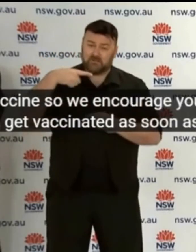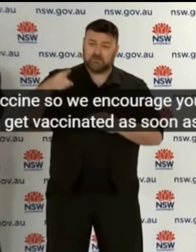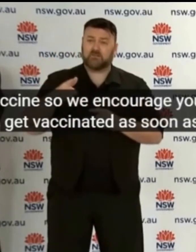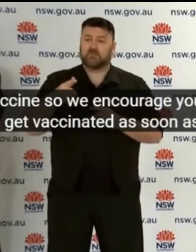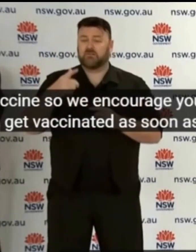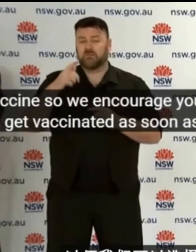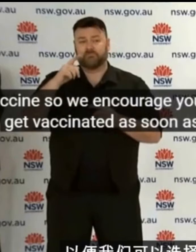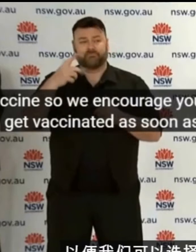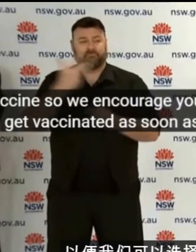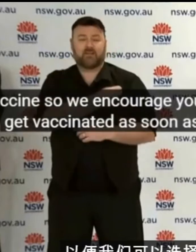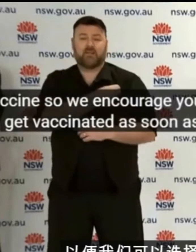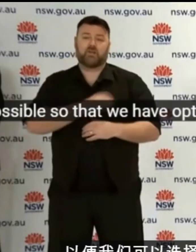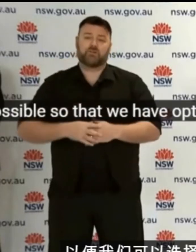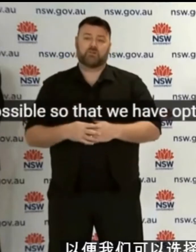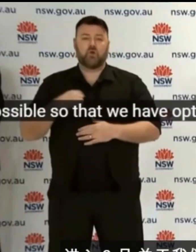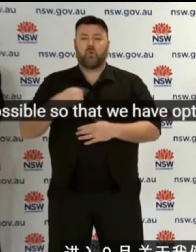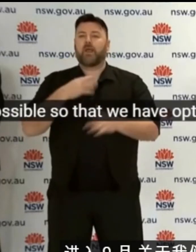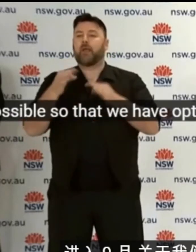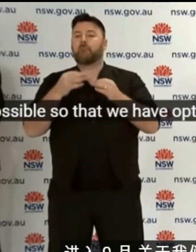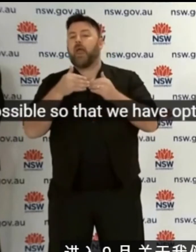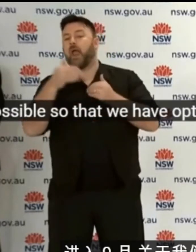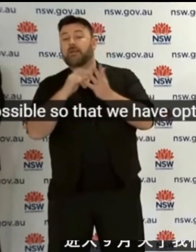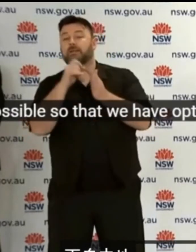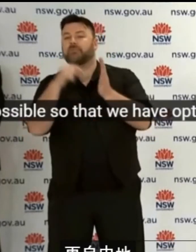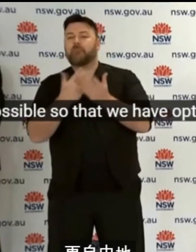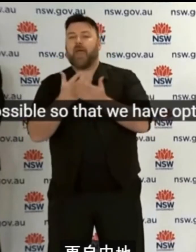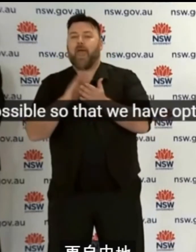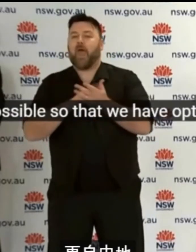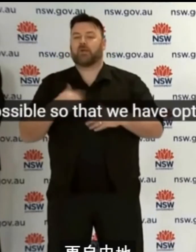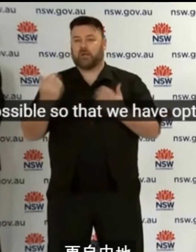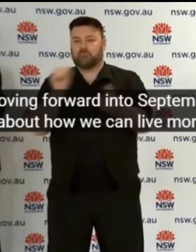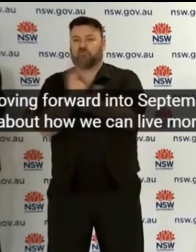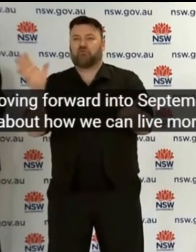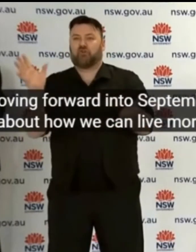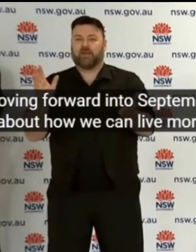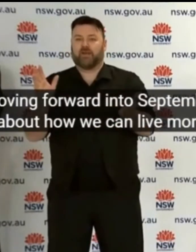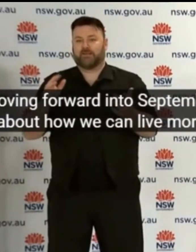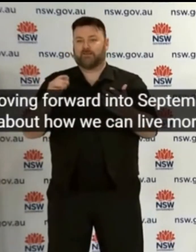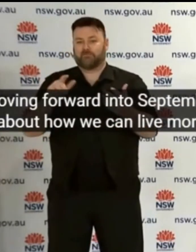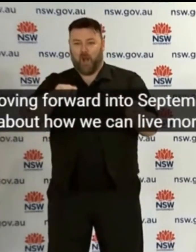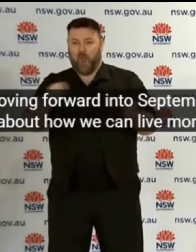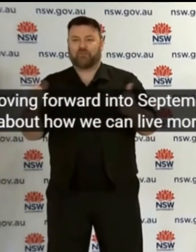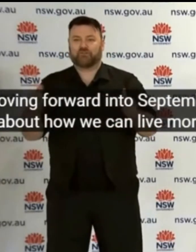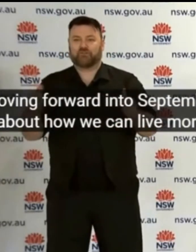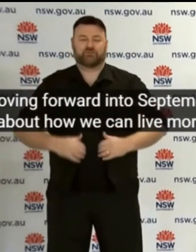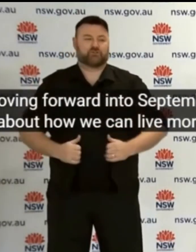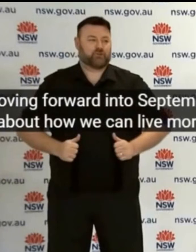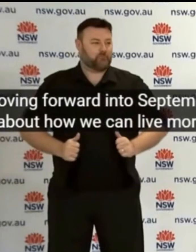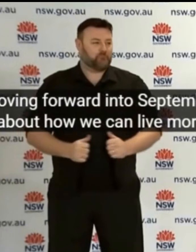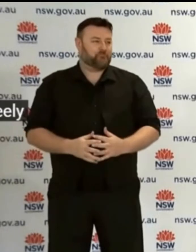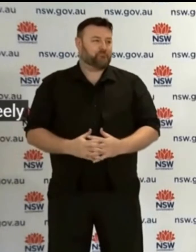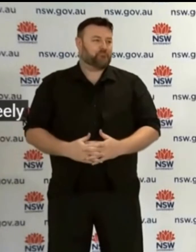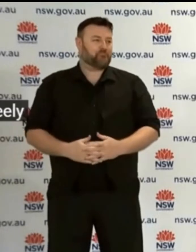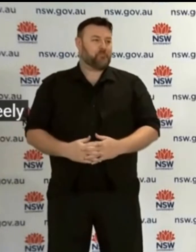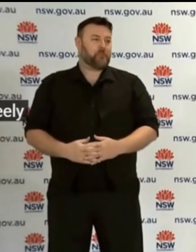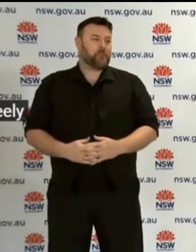options moving forward into September about how we can live more freely. Premier, has the government considered, or would it be helpful to look at